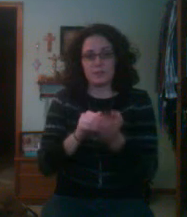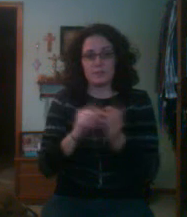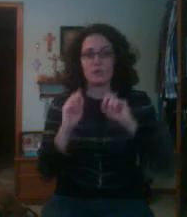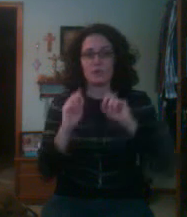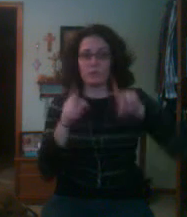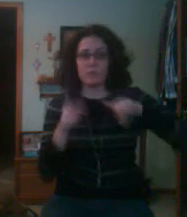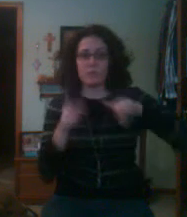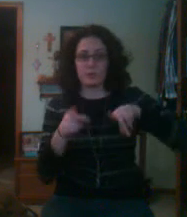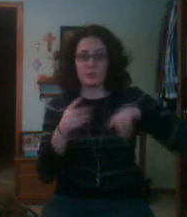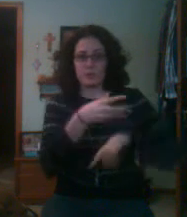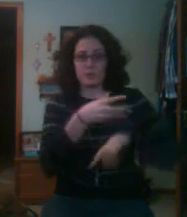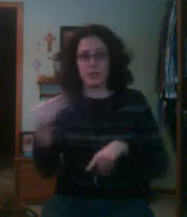are utilized.